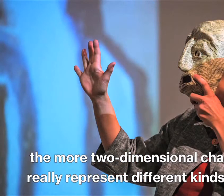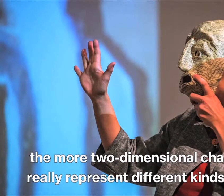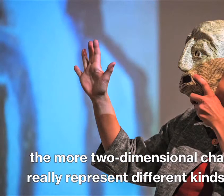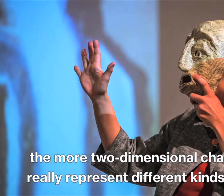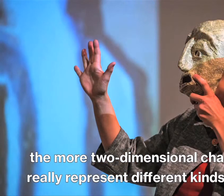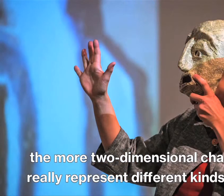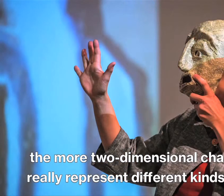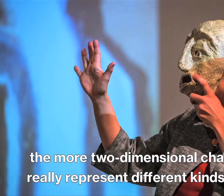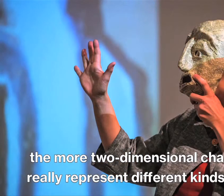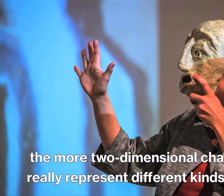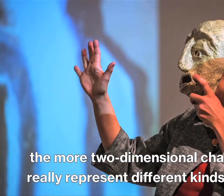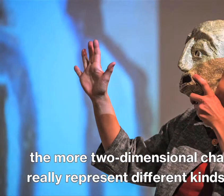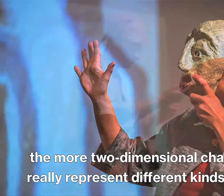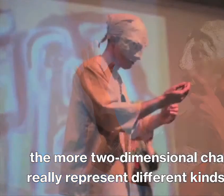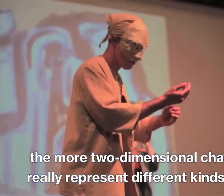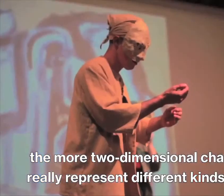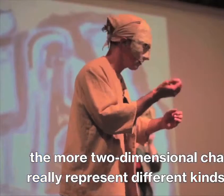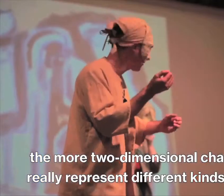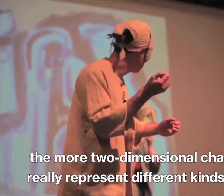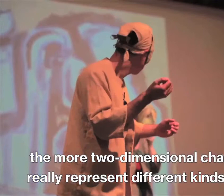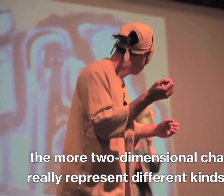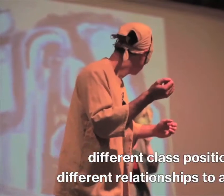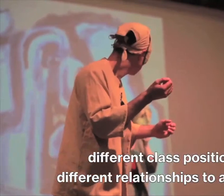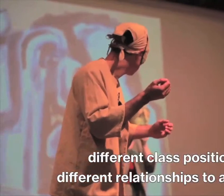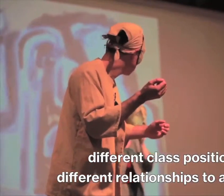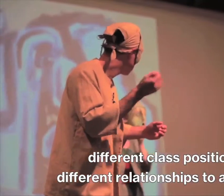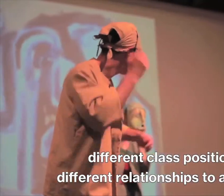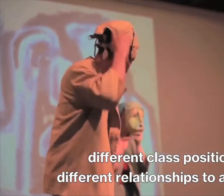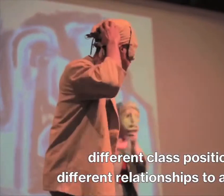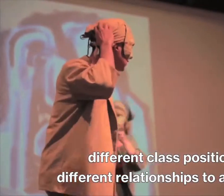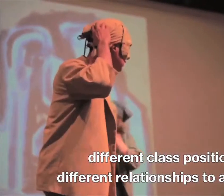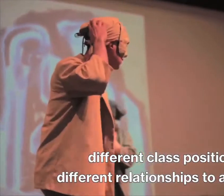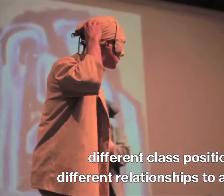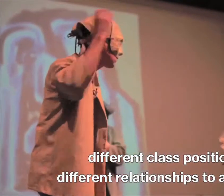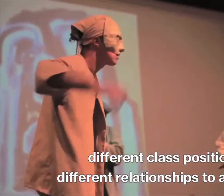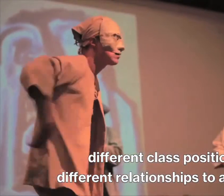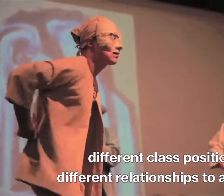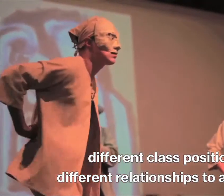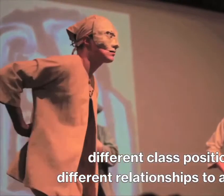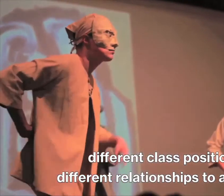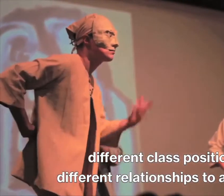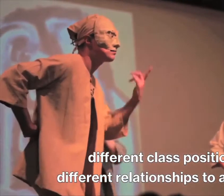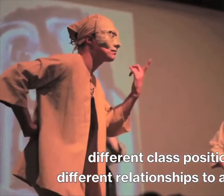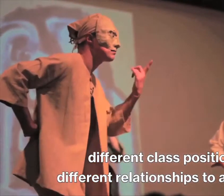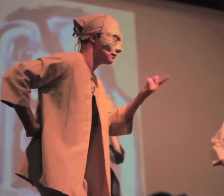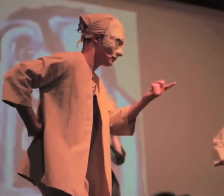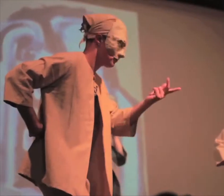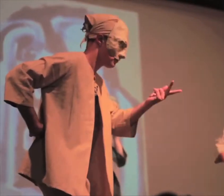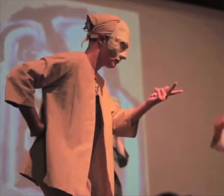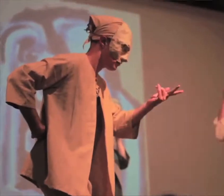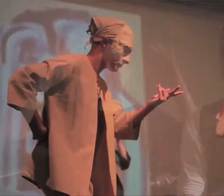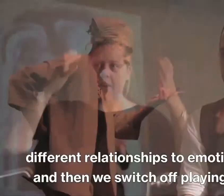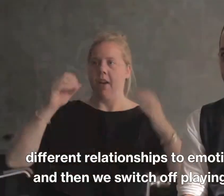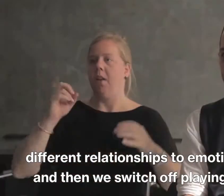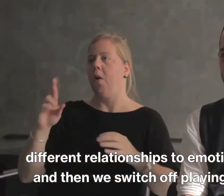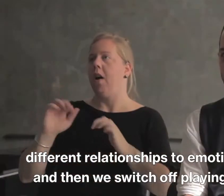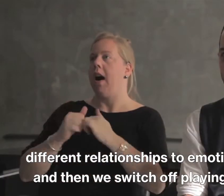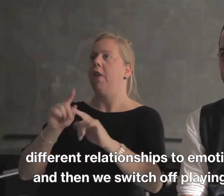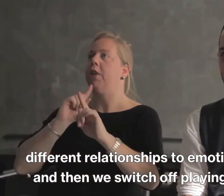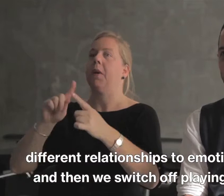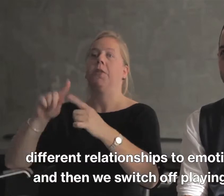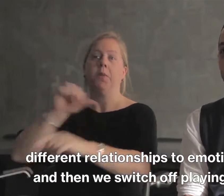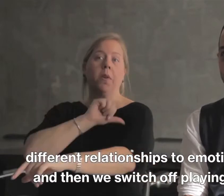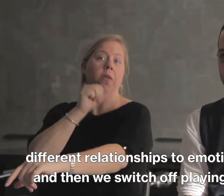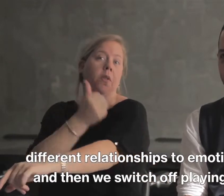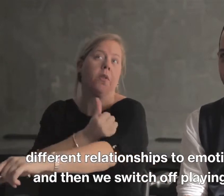characters who really represent different kinds of positions, different class positions, different relationships to authority, different